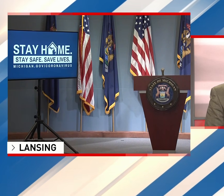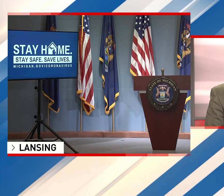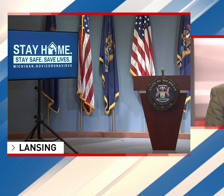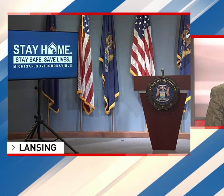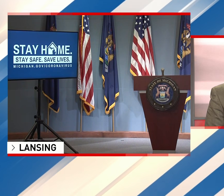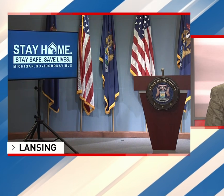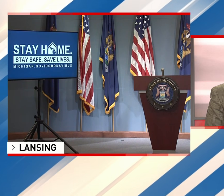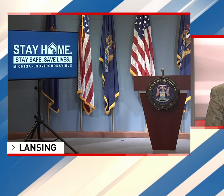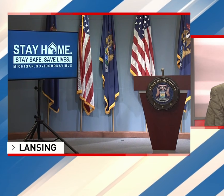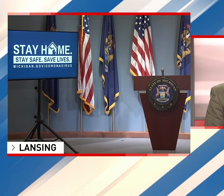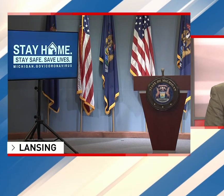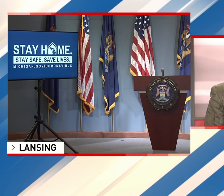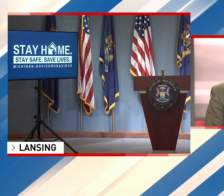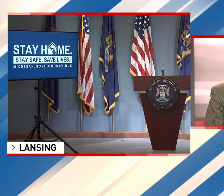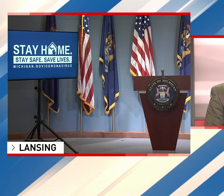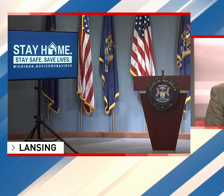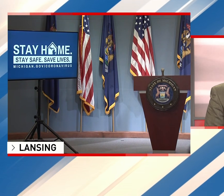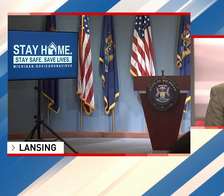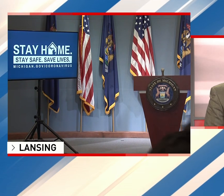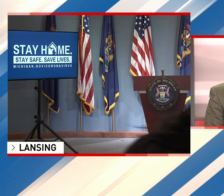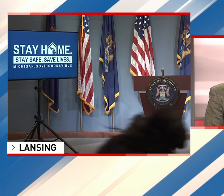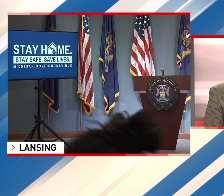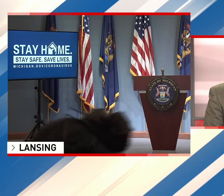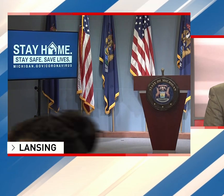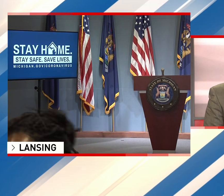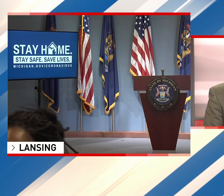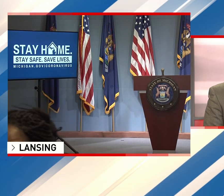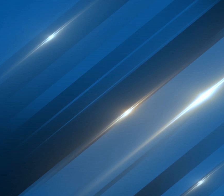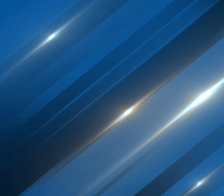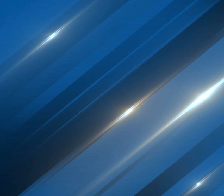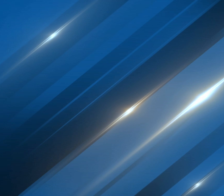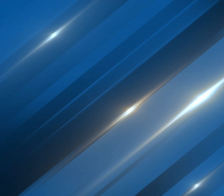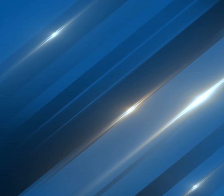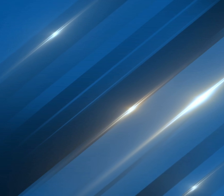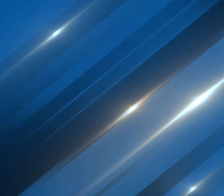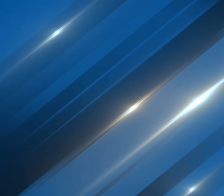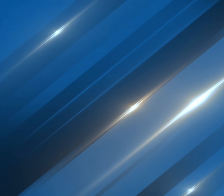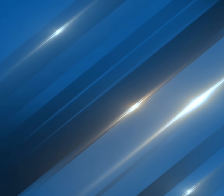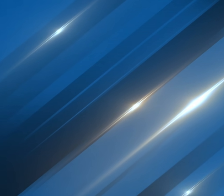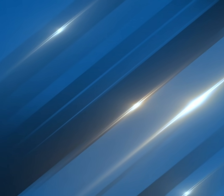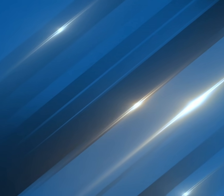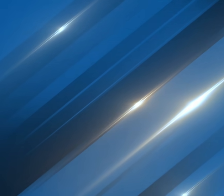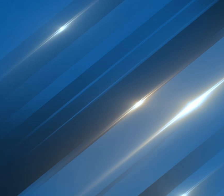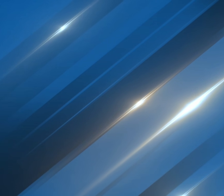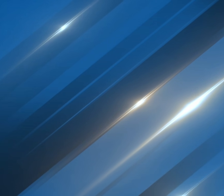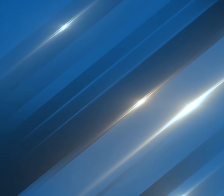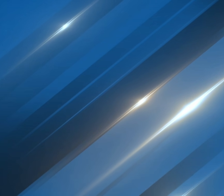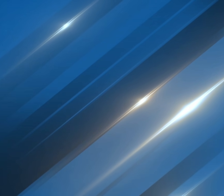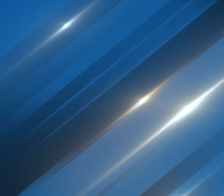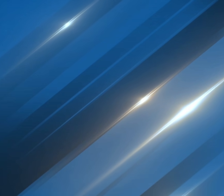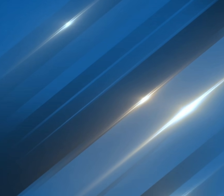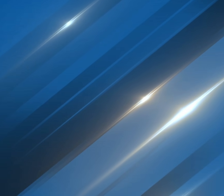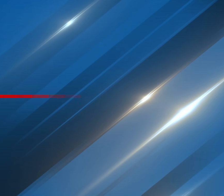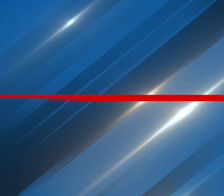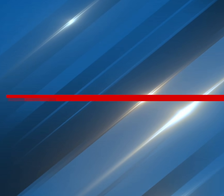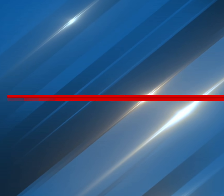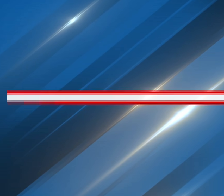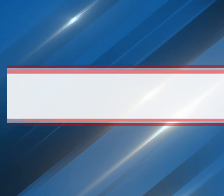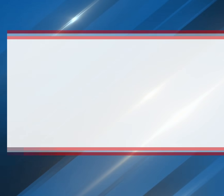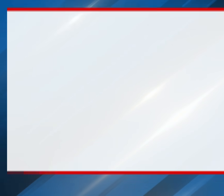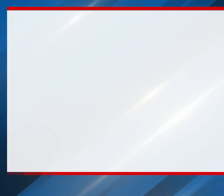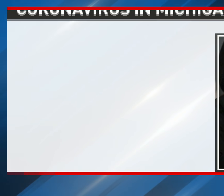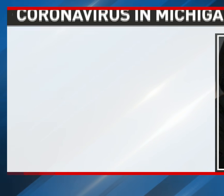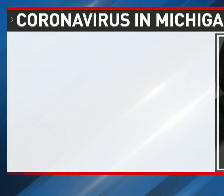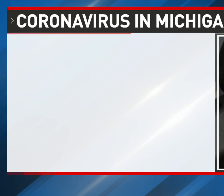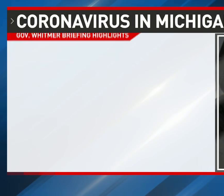as you take a look at the highlights, the governor is extending the safer at home order until May 28th. That adds another